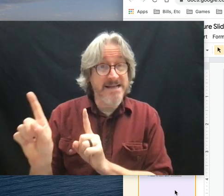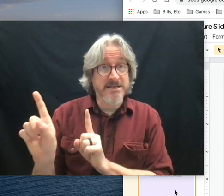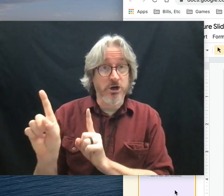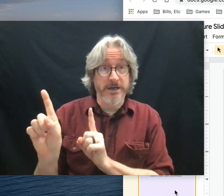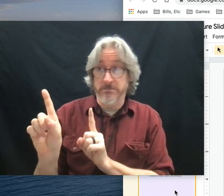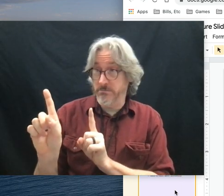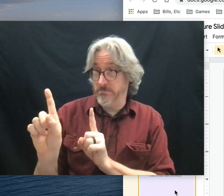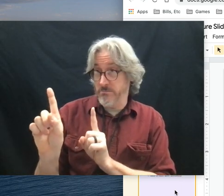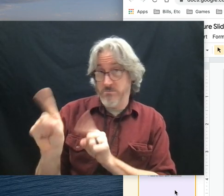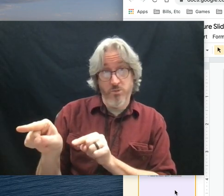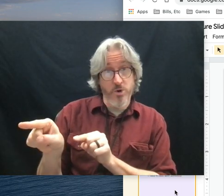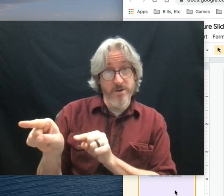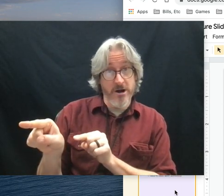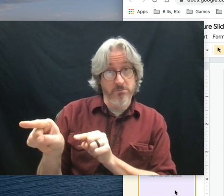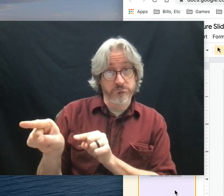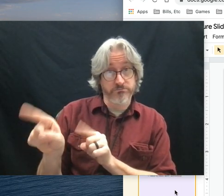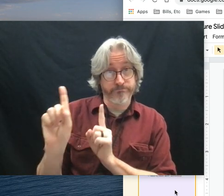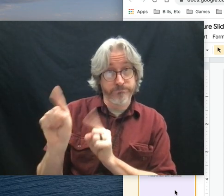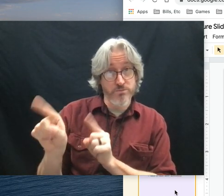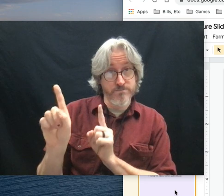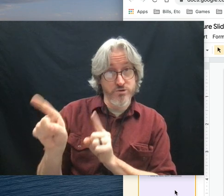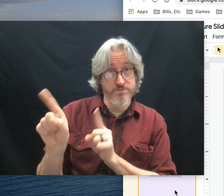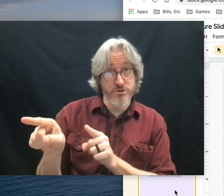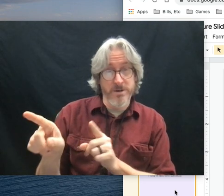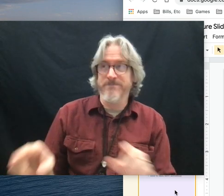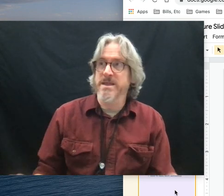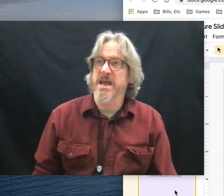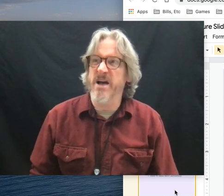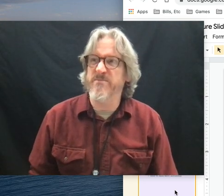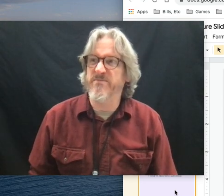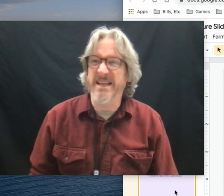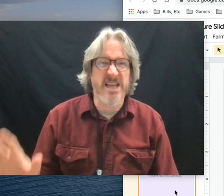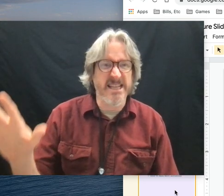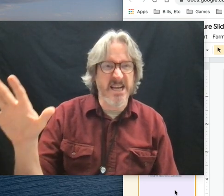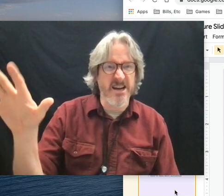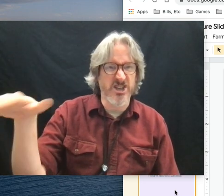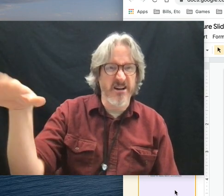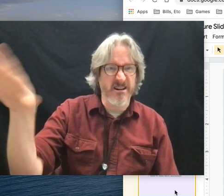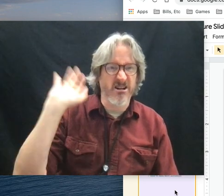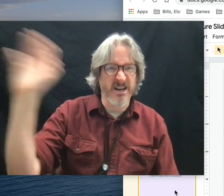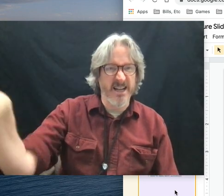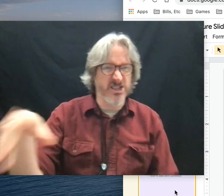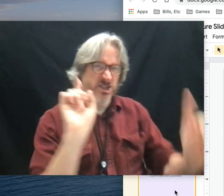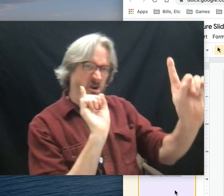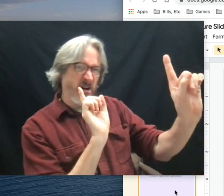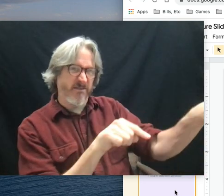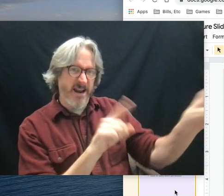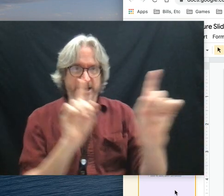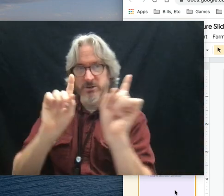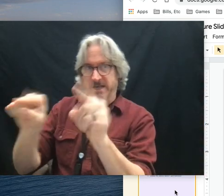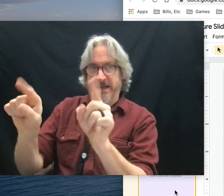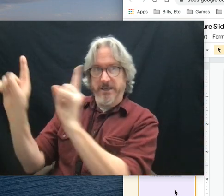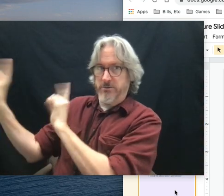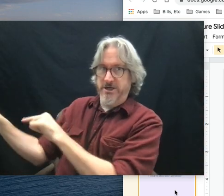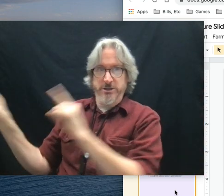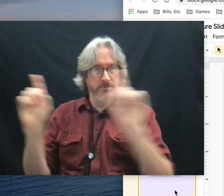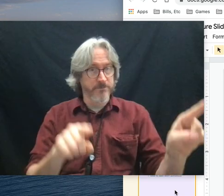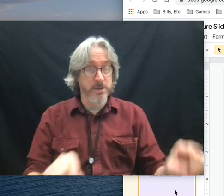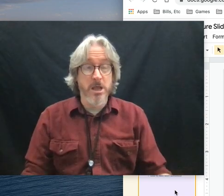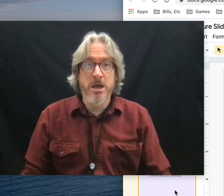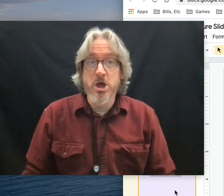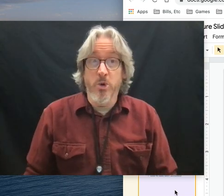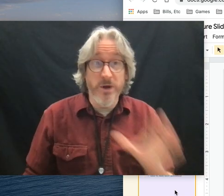And that has a target. We're going there. Boop, boop, boop. It's a kind of generic target. It's just off, and I can do it to any